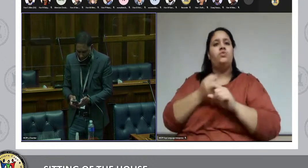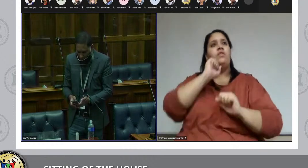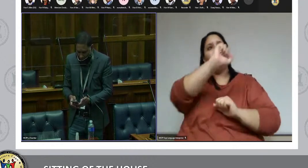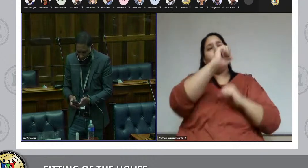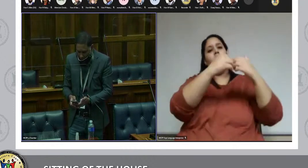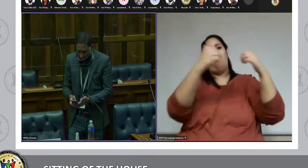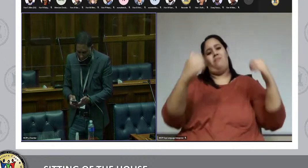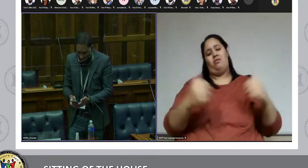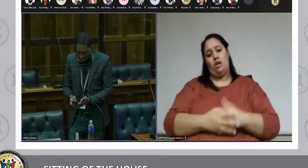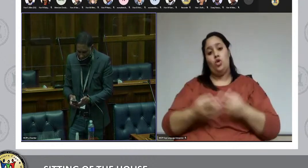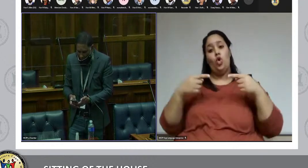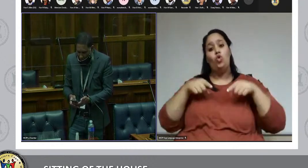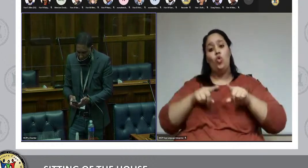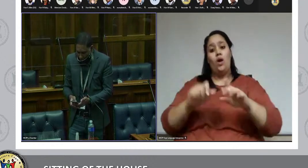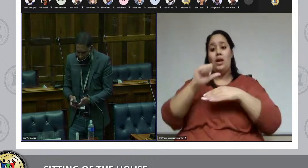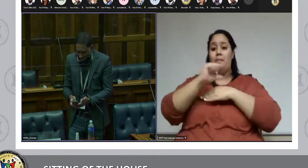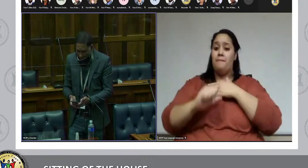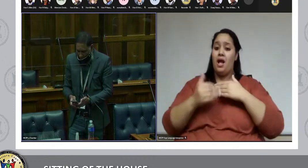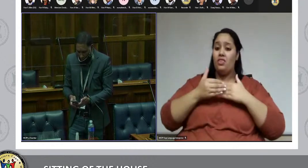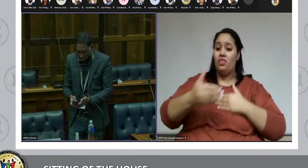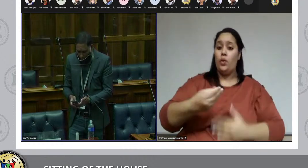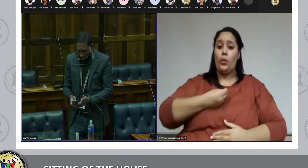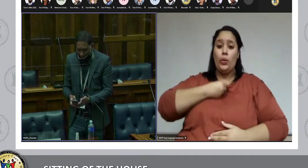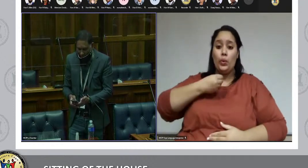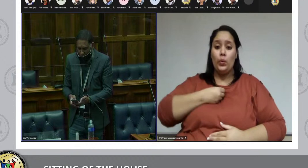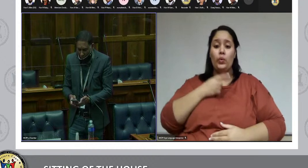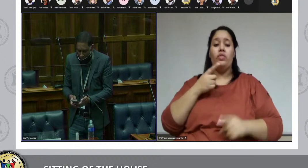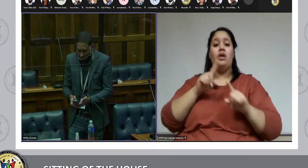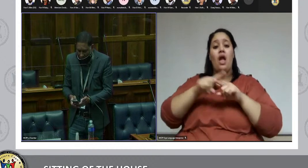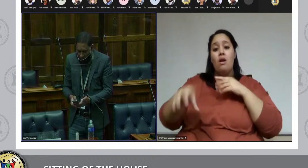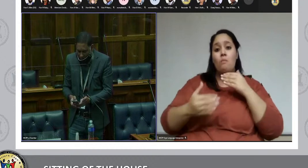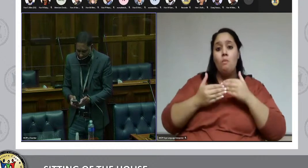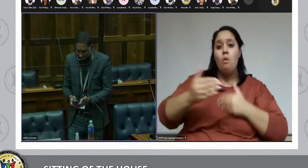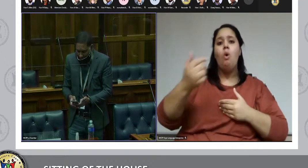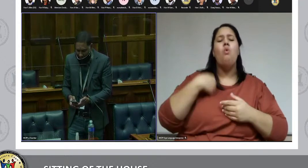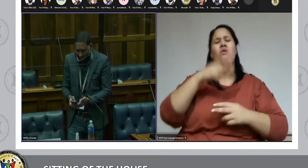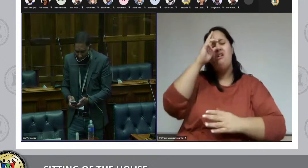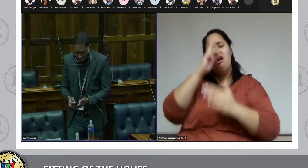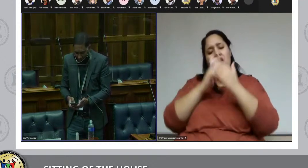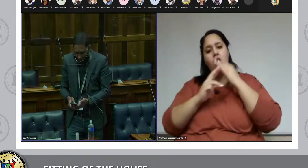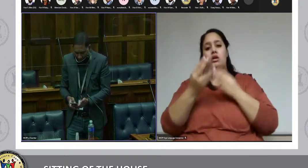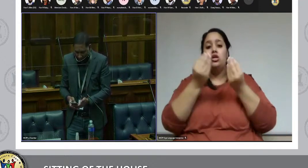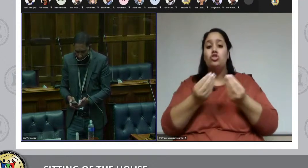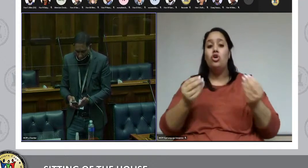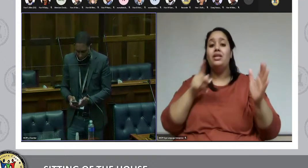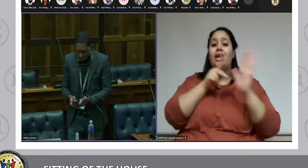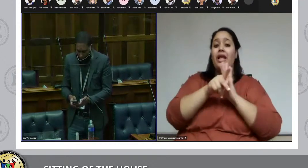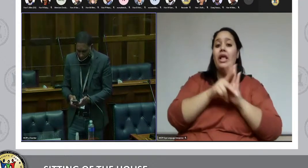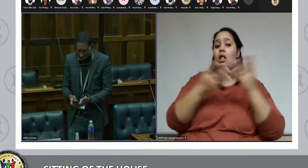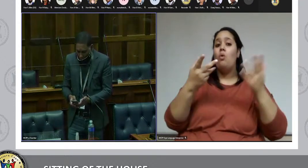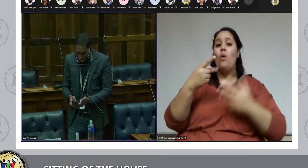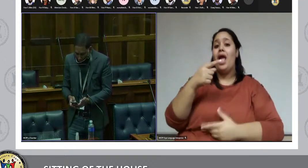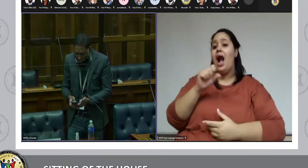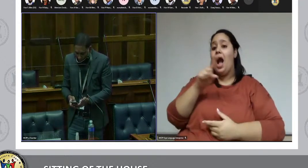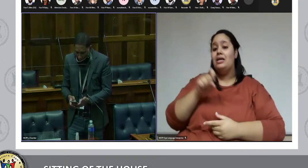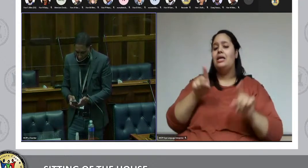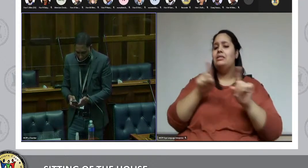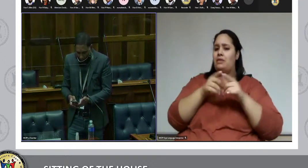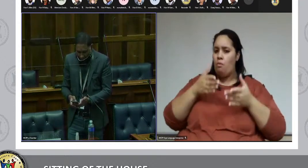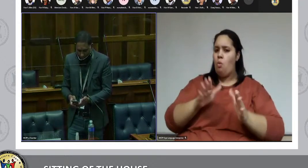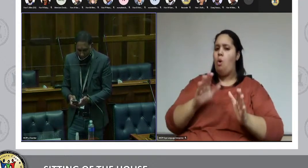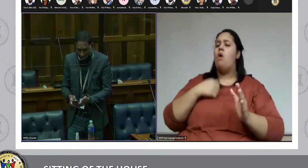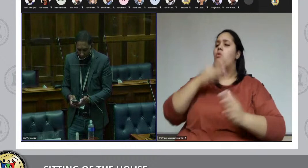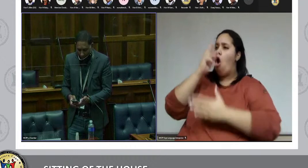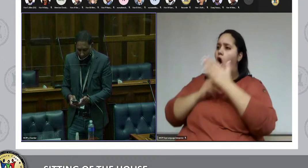During this month, during this Youth Month and beyond, let us honor the children killed in Gaza like we honor our youth